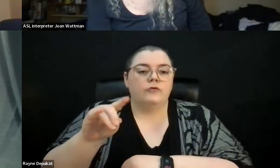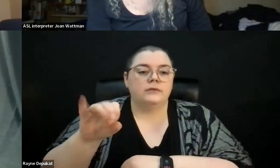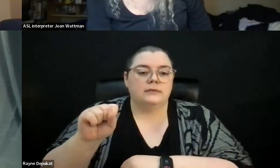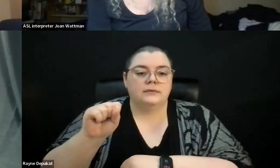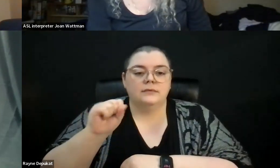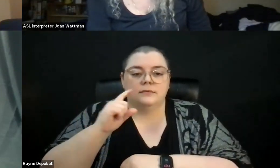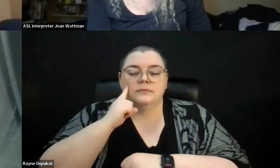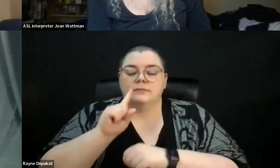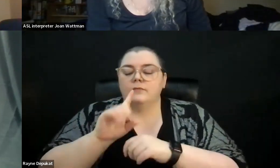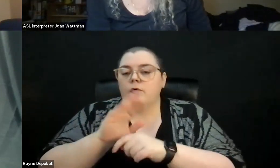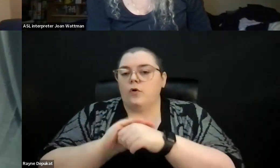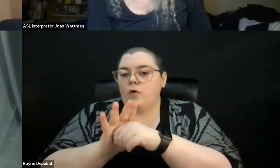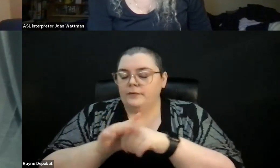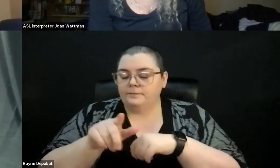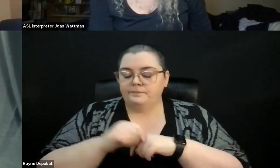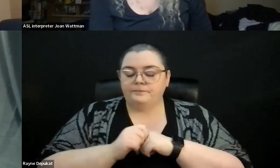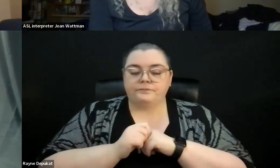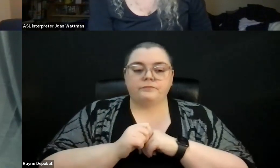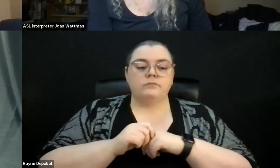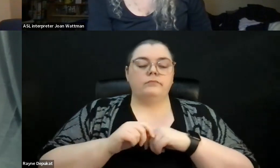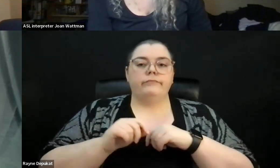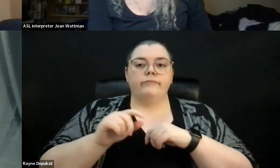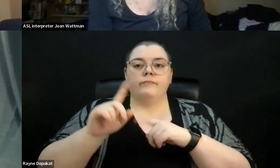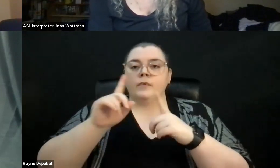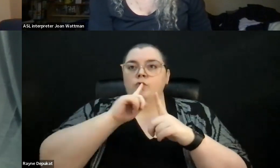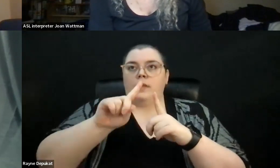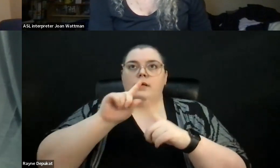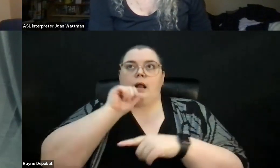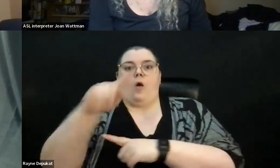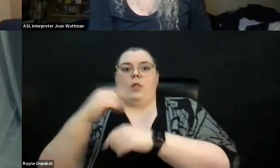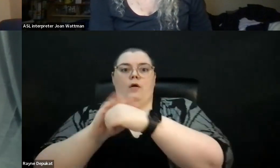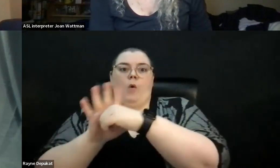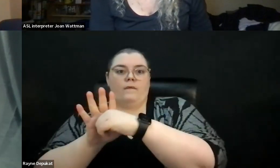related to press conferences for COVID.